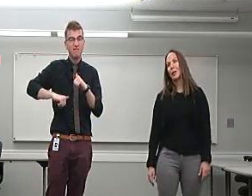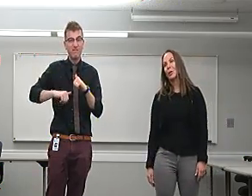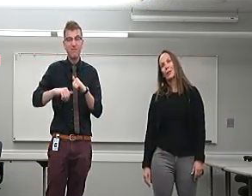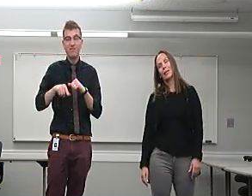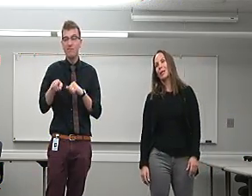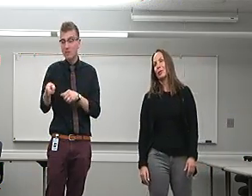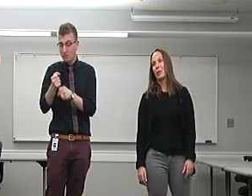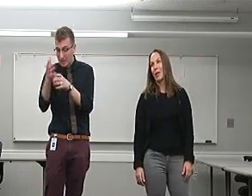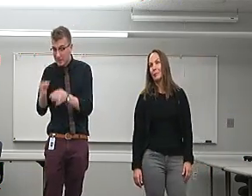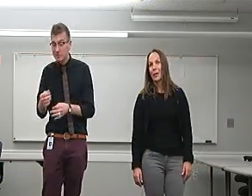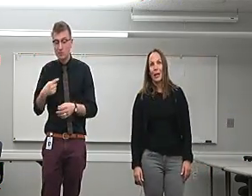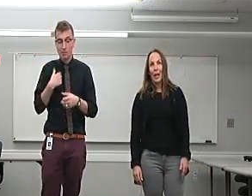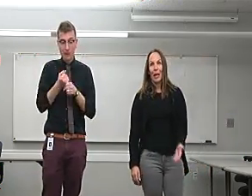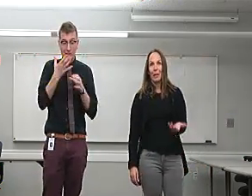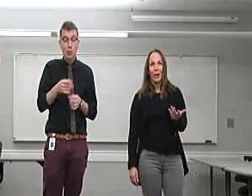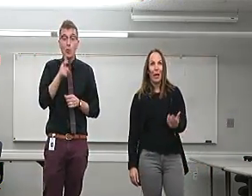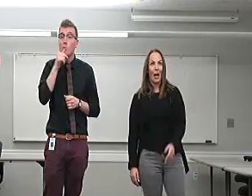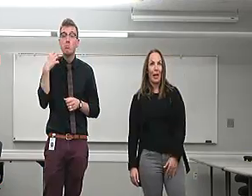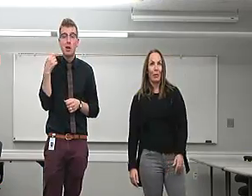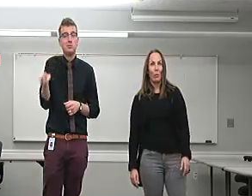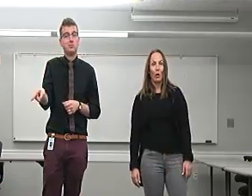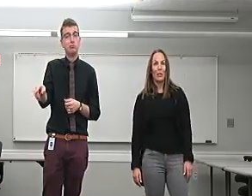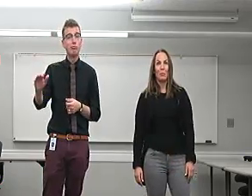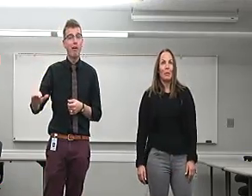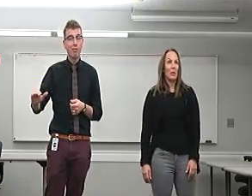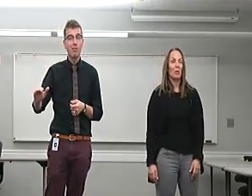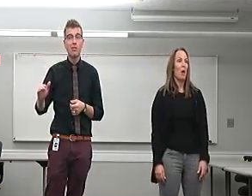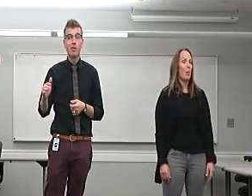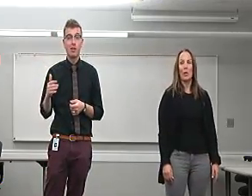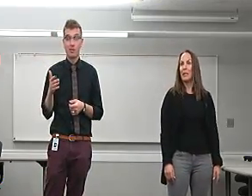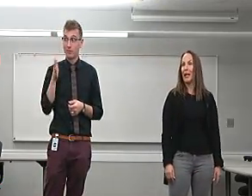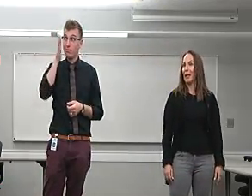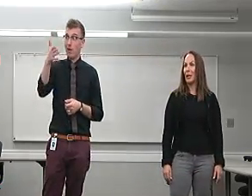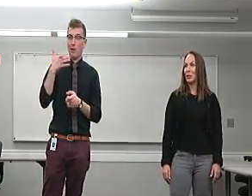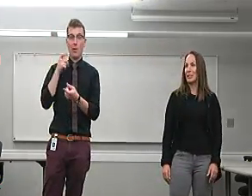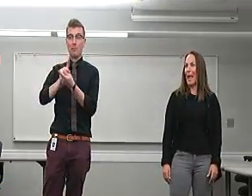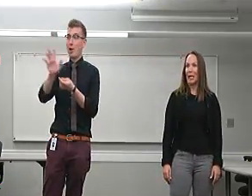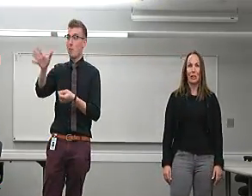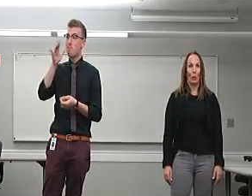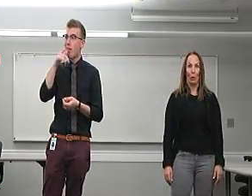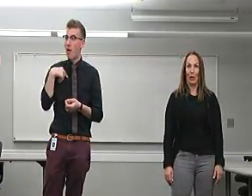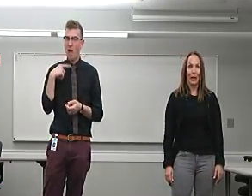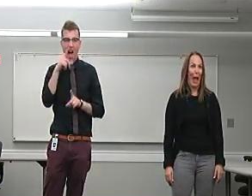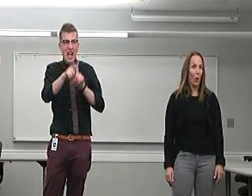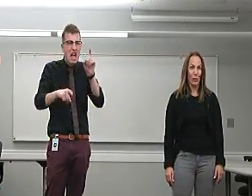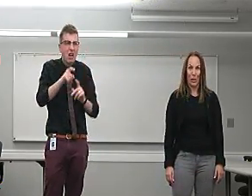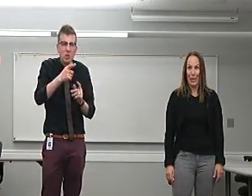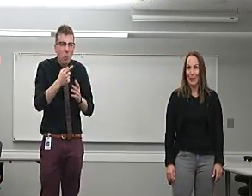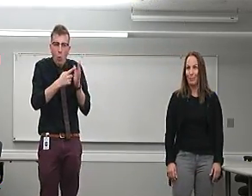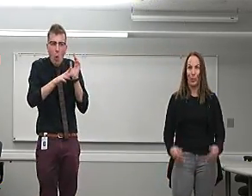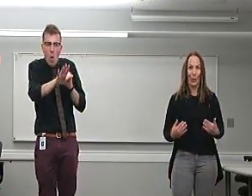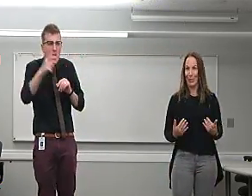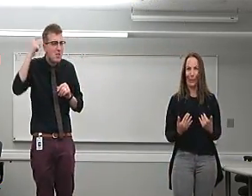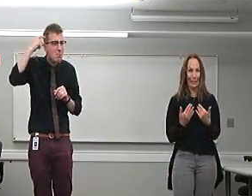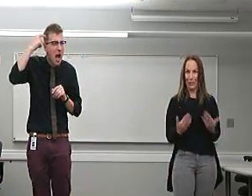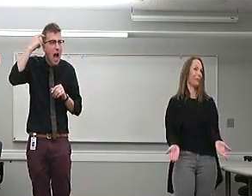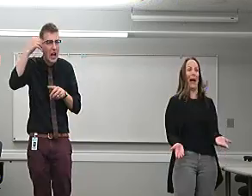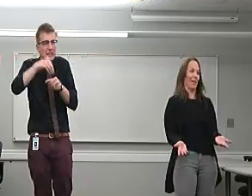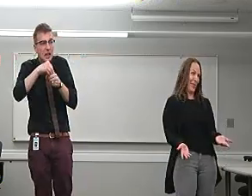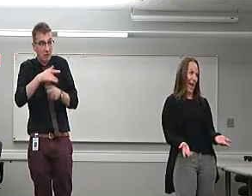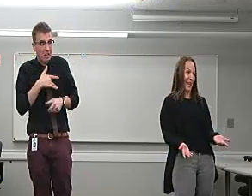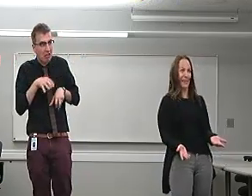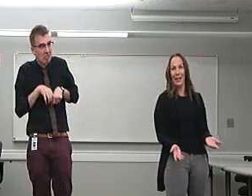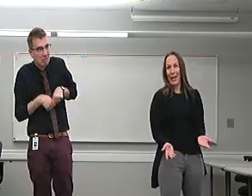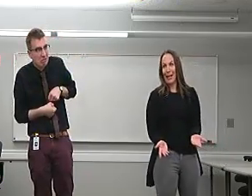them. And I want to meet her mom one day and just ask her how she personally survived that, because